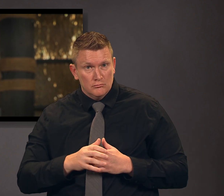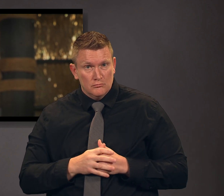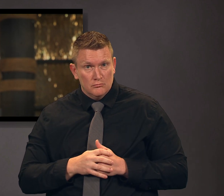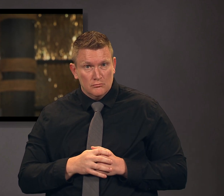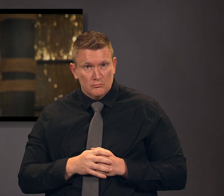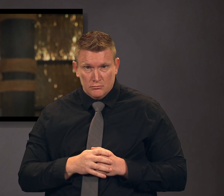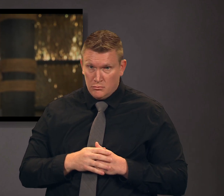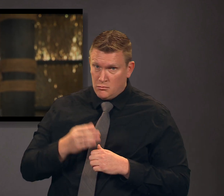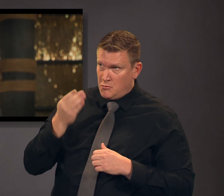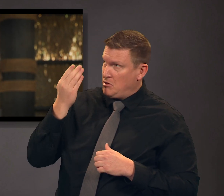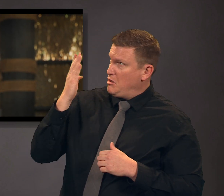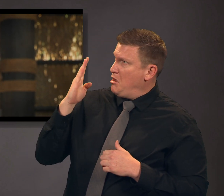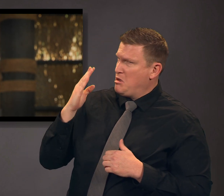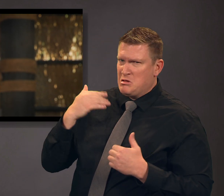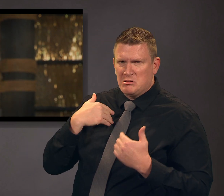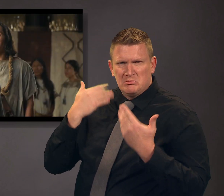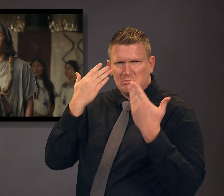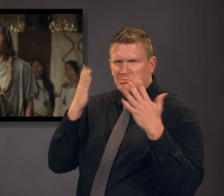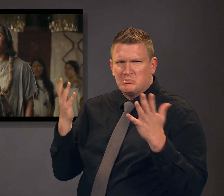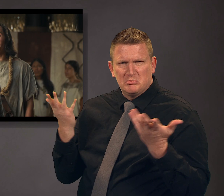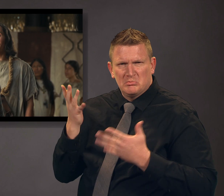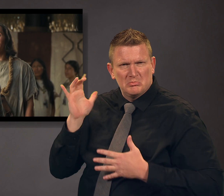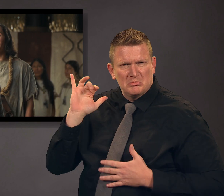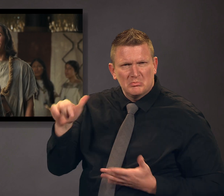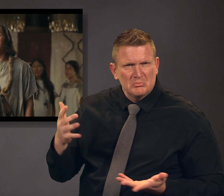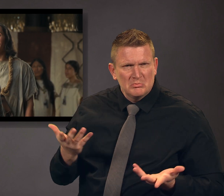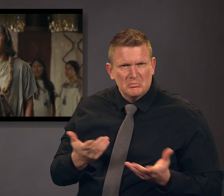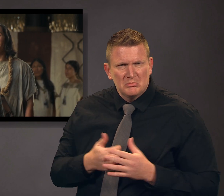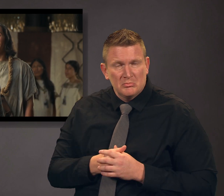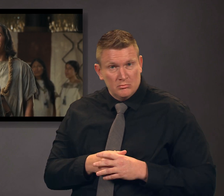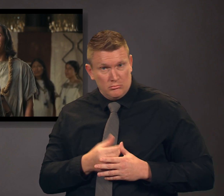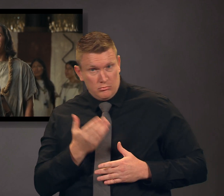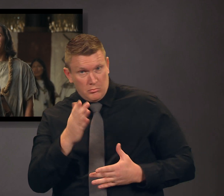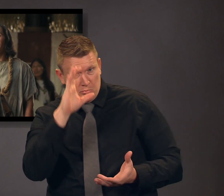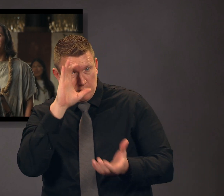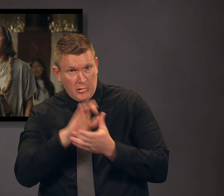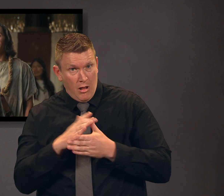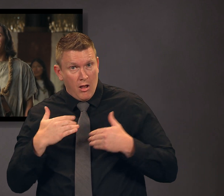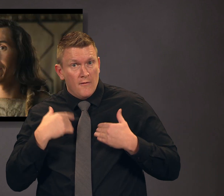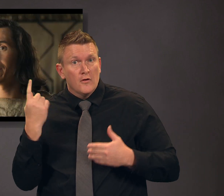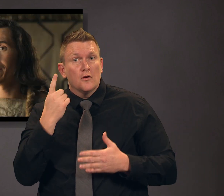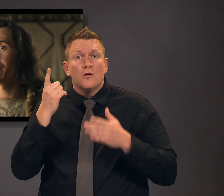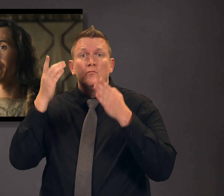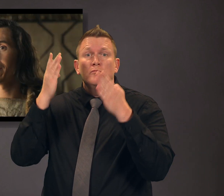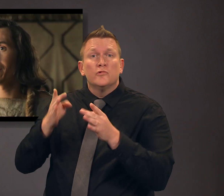I do not know what that meaneth. Believest thou that there is a great spirit? Yea.